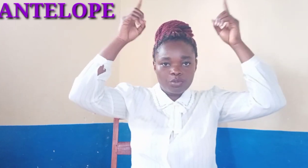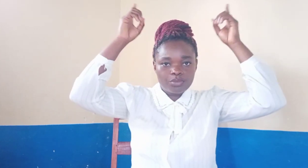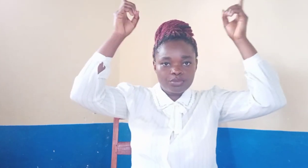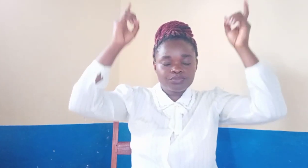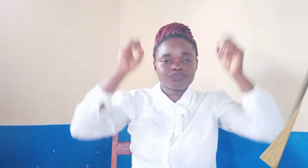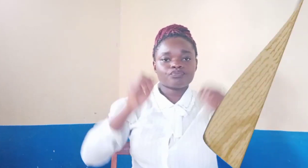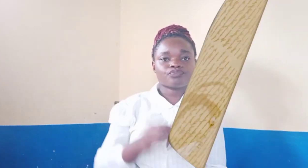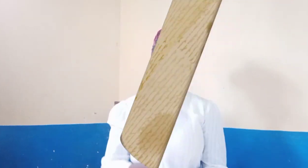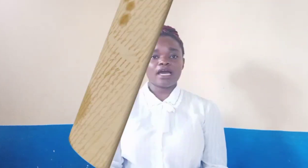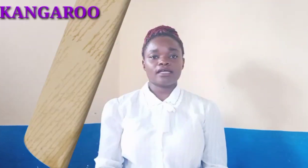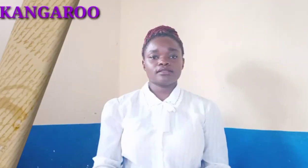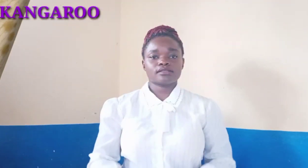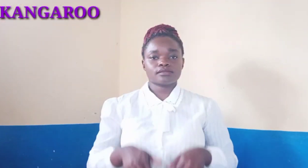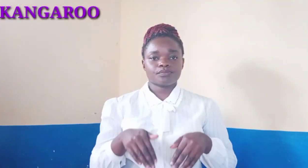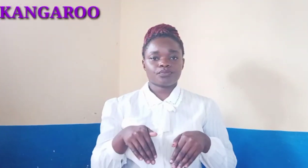Antelope. Use both hands.